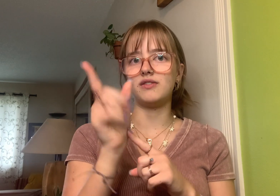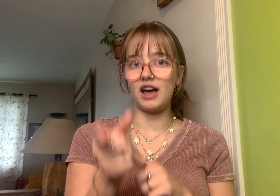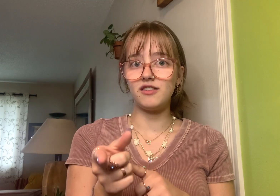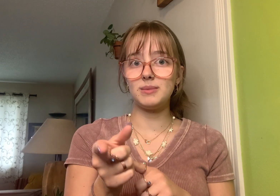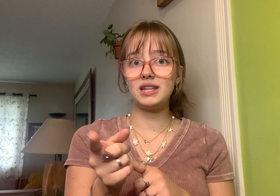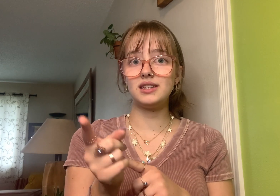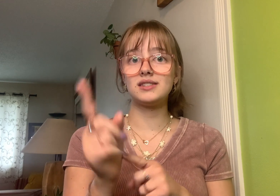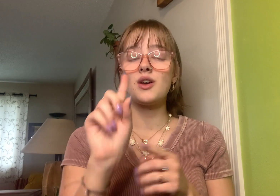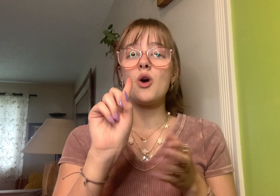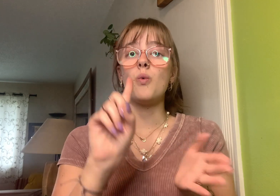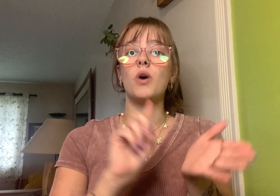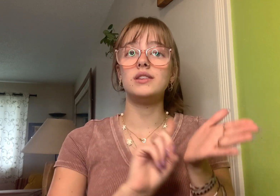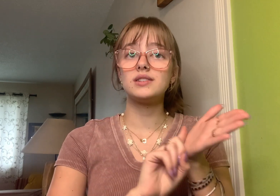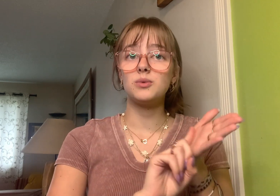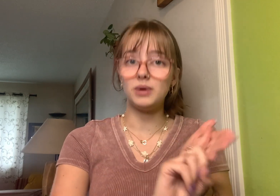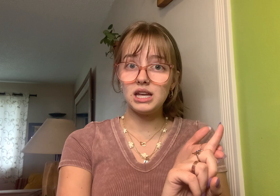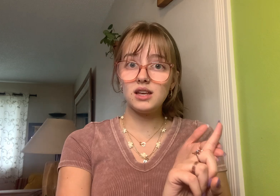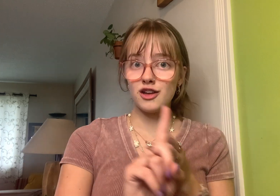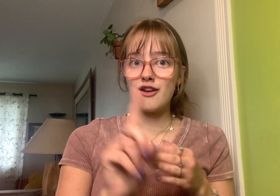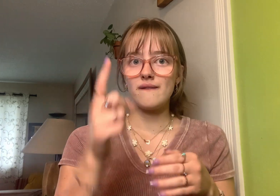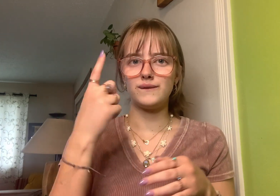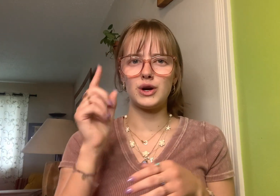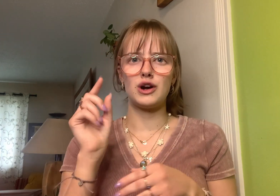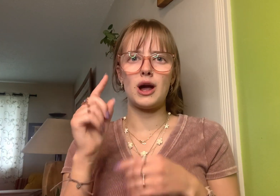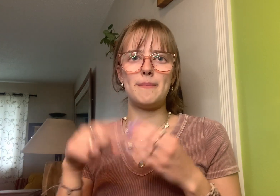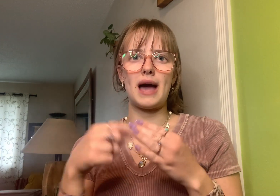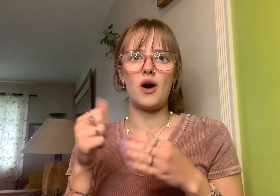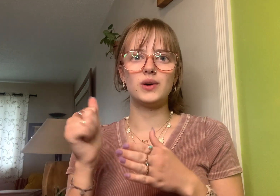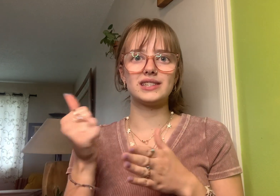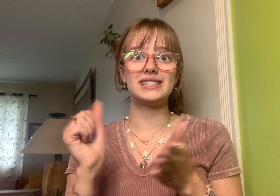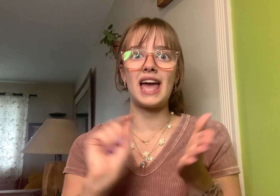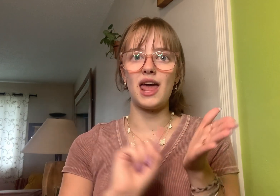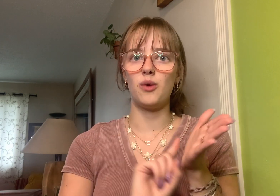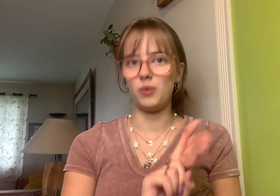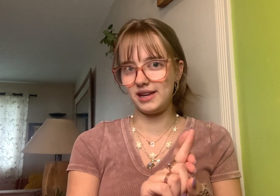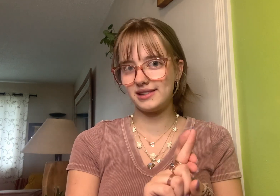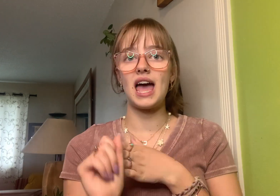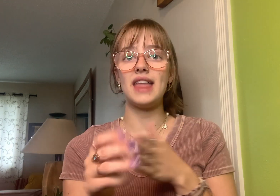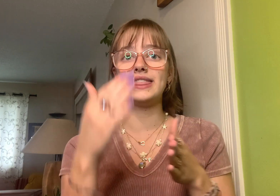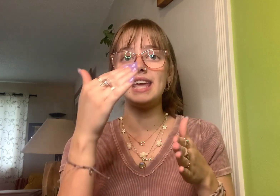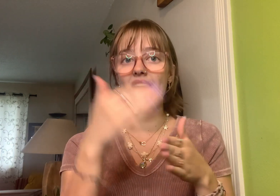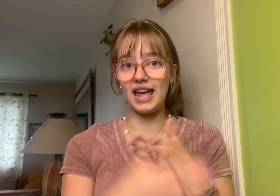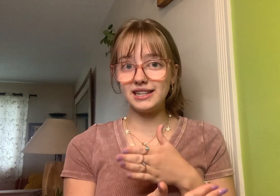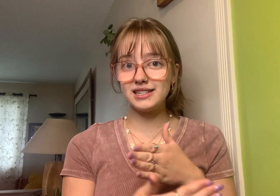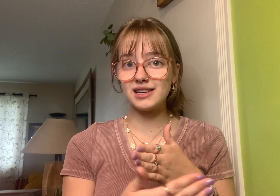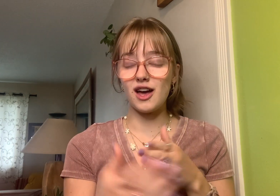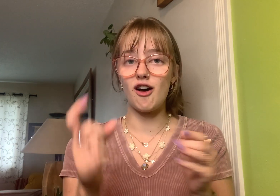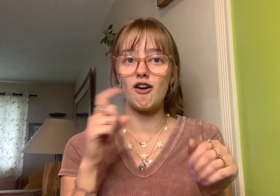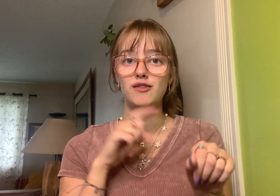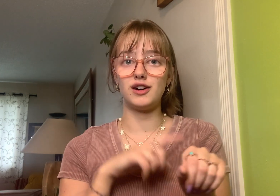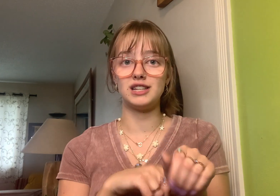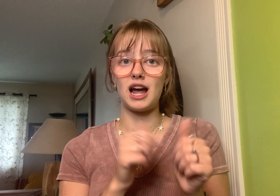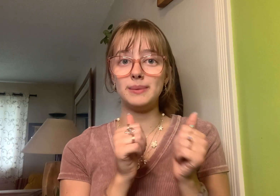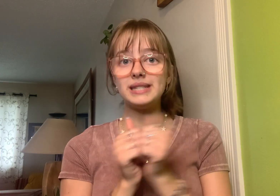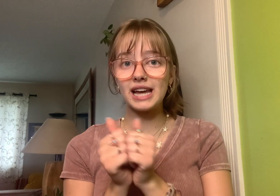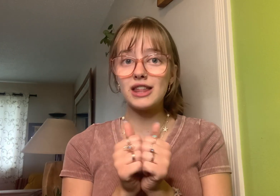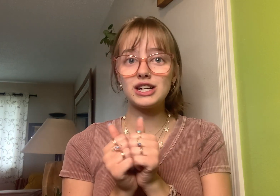45 minutes once a week for about 10 weeks. At the end of our time together,